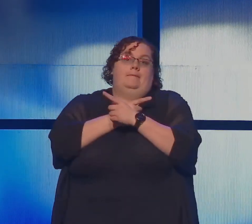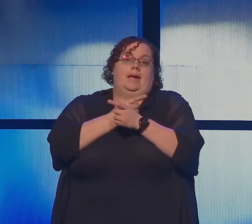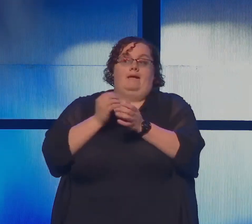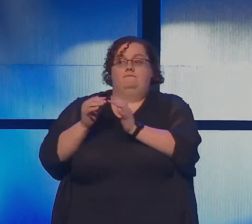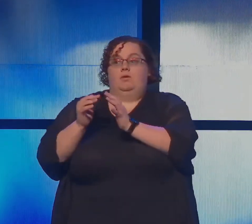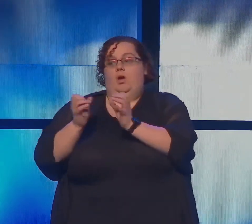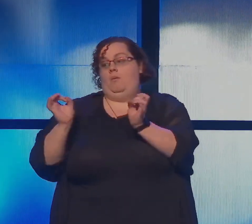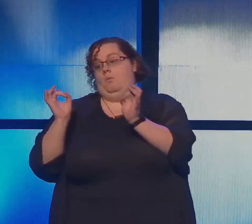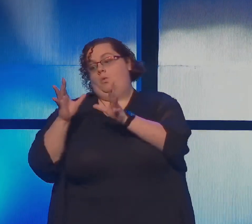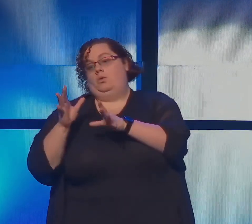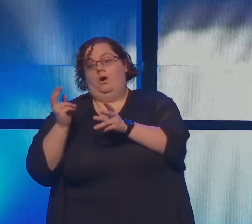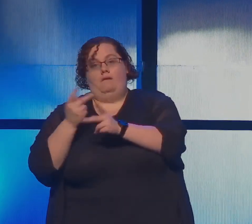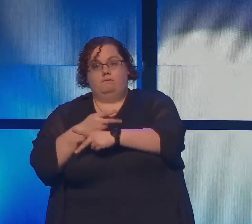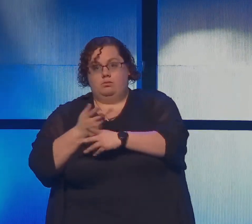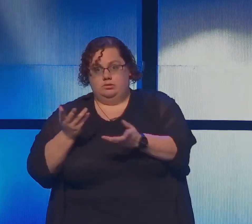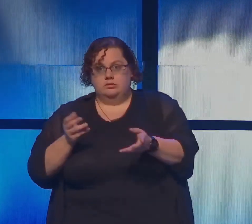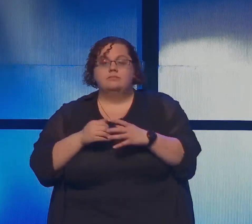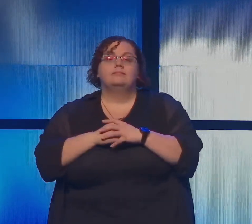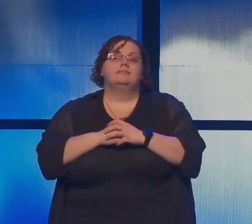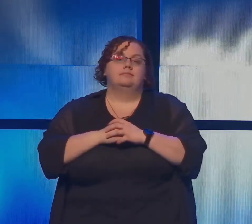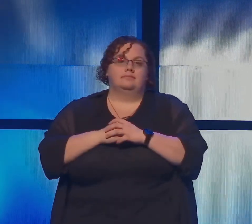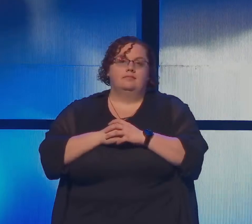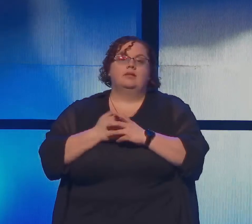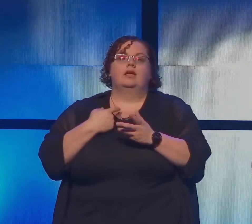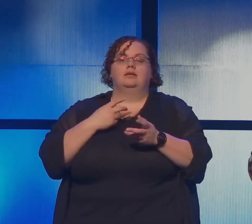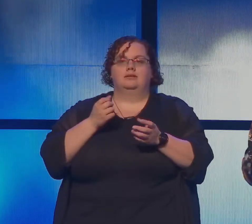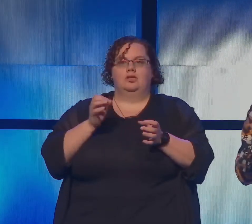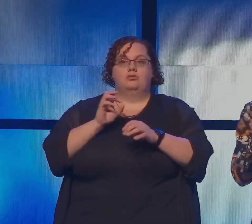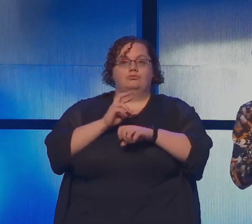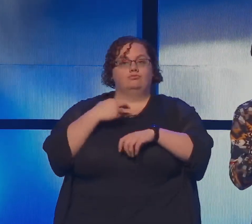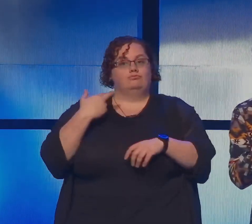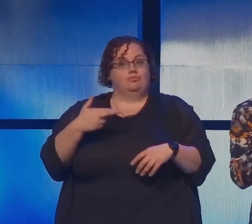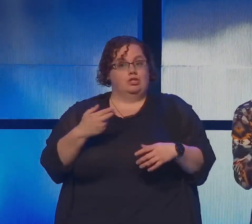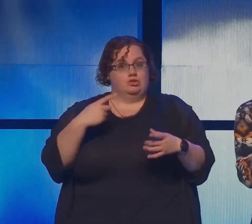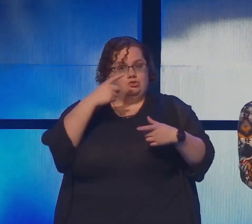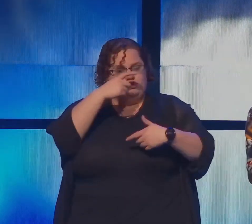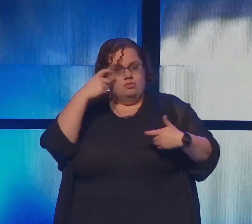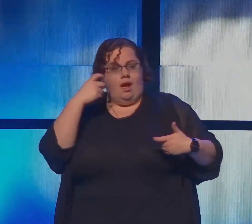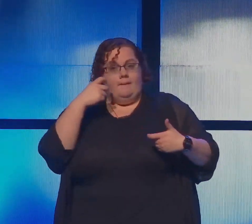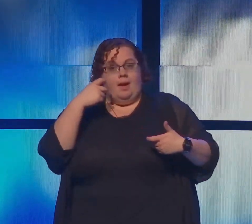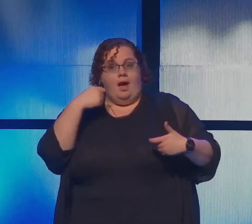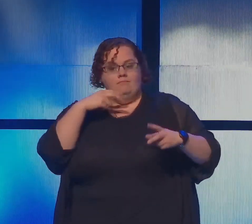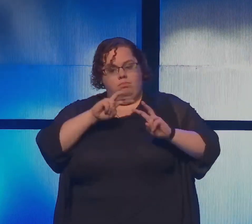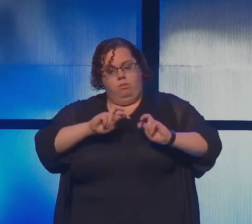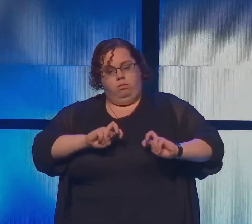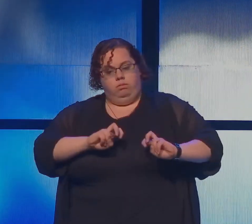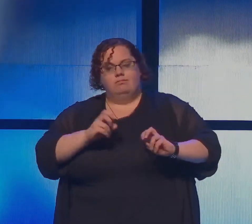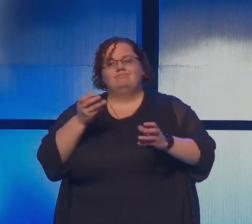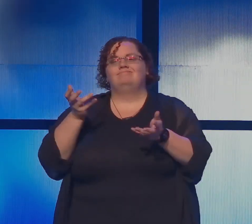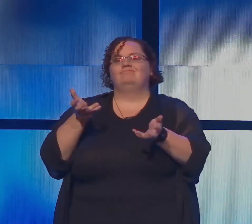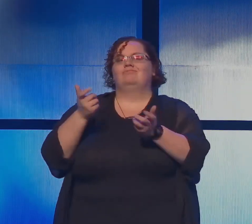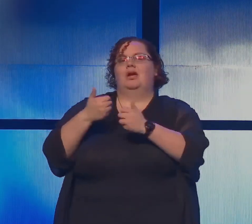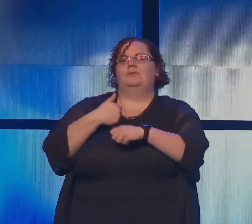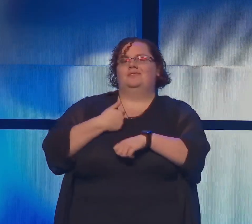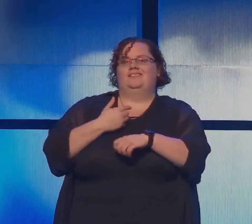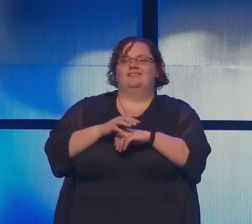worse. Sorry. Deconstructing religious trauma. Chat with me. So, of course,